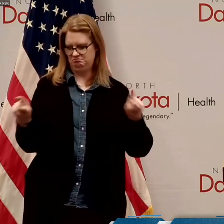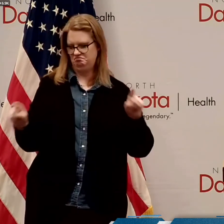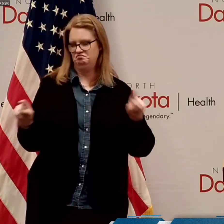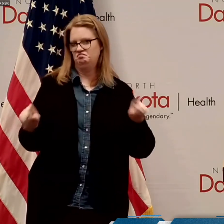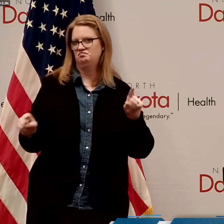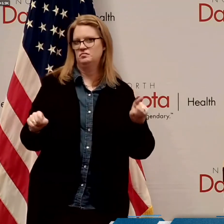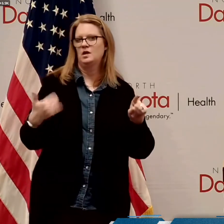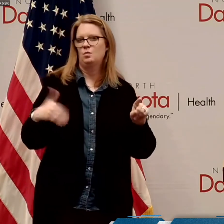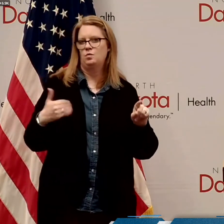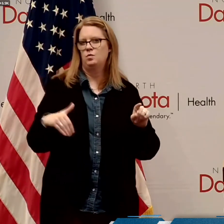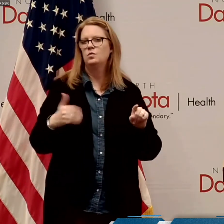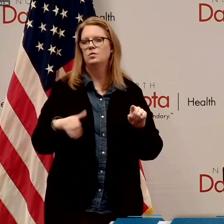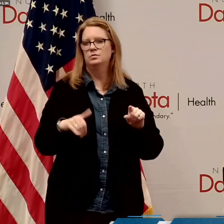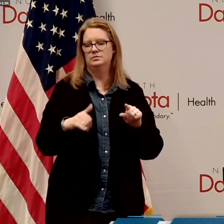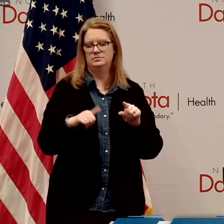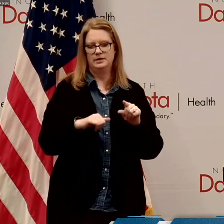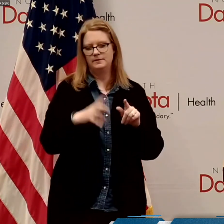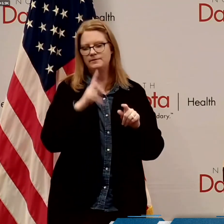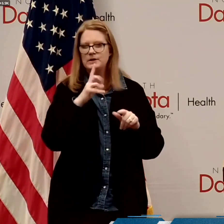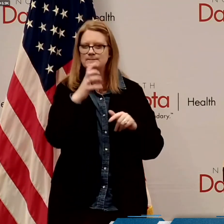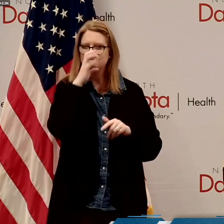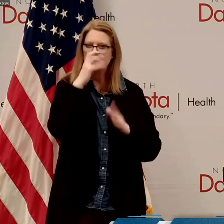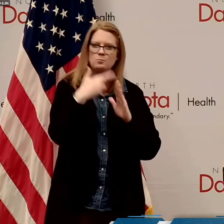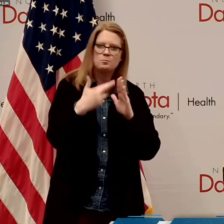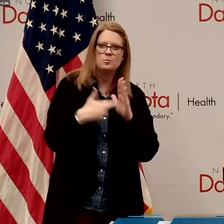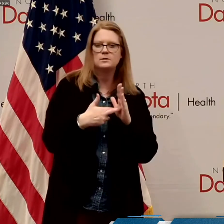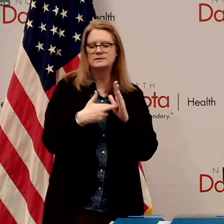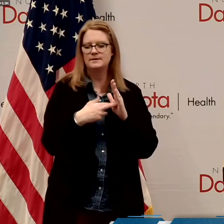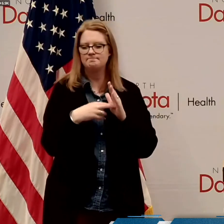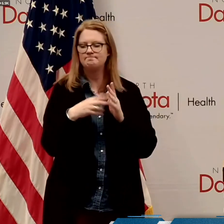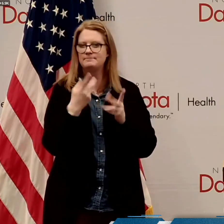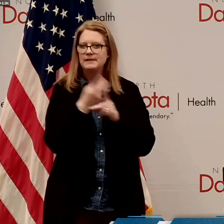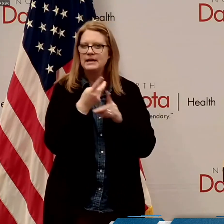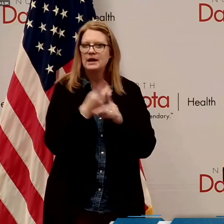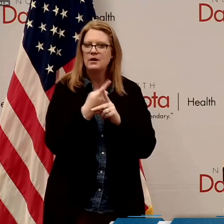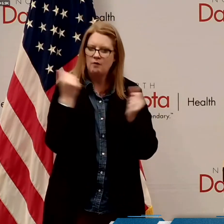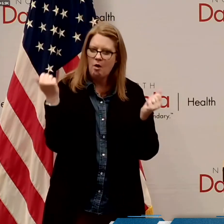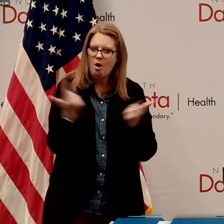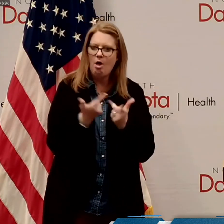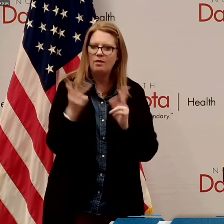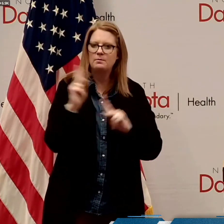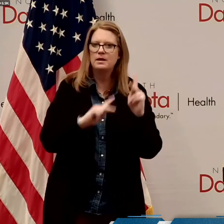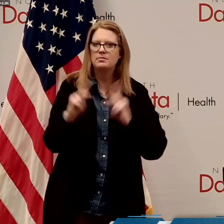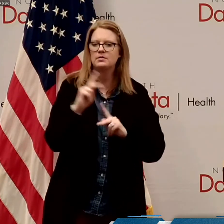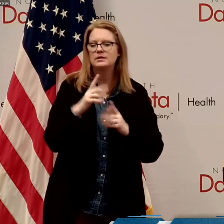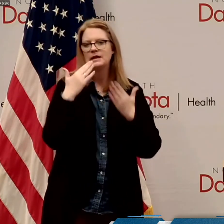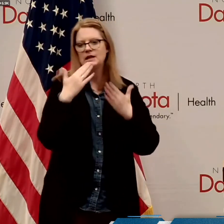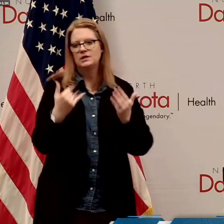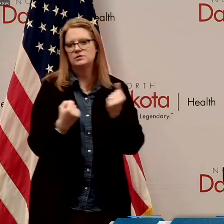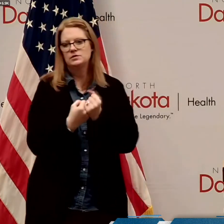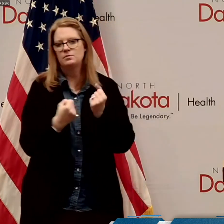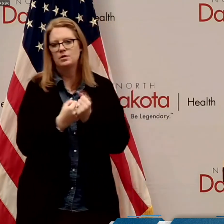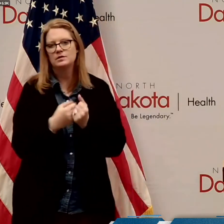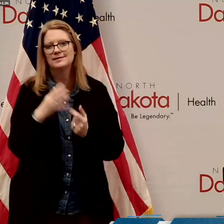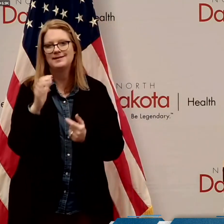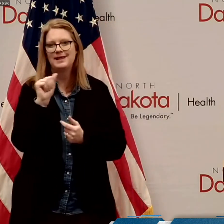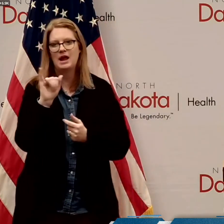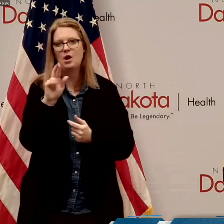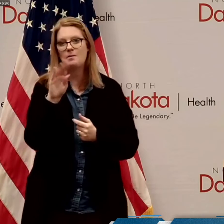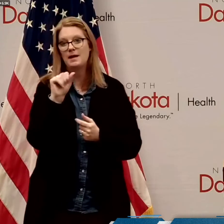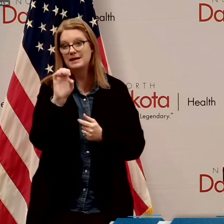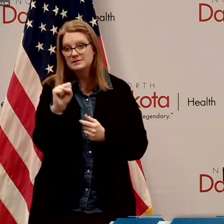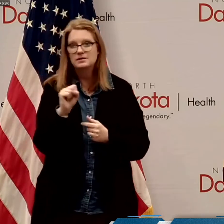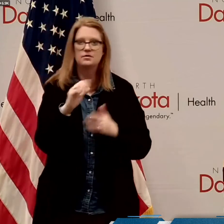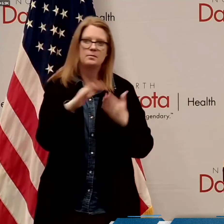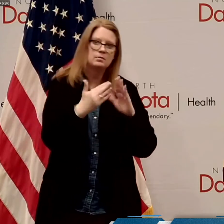their bases during this time of crisis. And thank you to all the the support that these air bases get from their